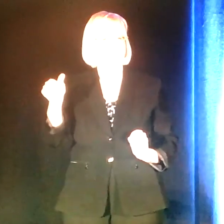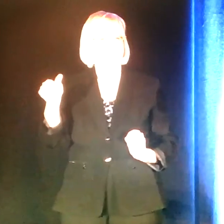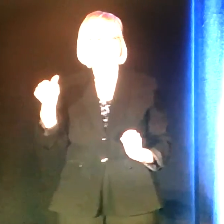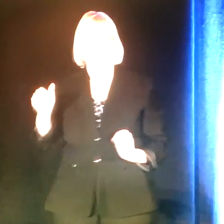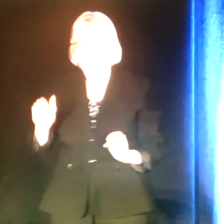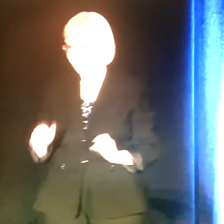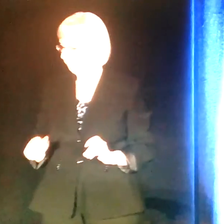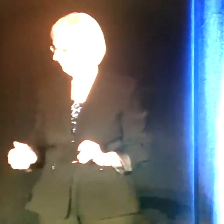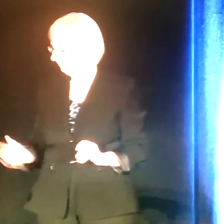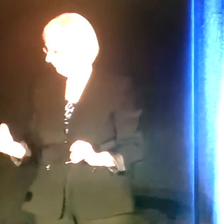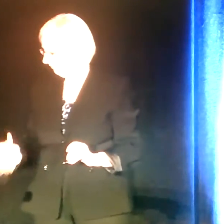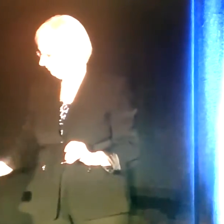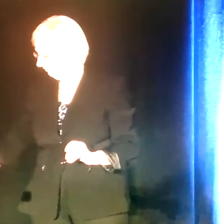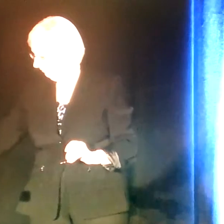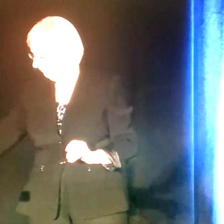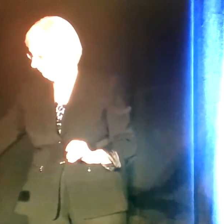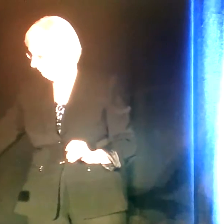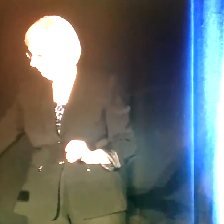But that doesn't mean it's just the surface.